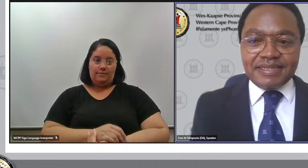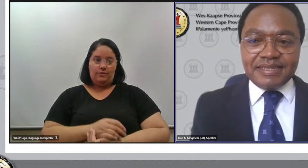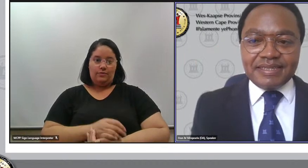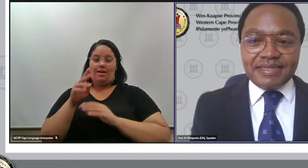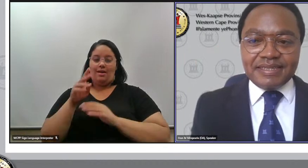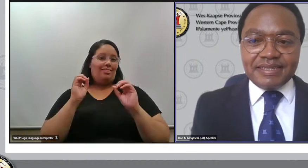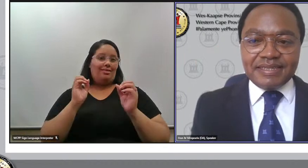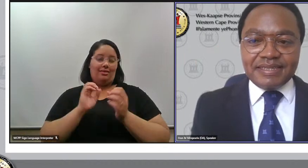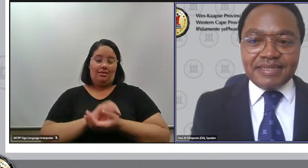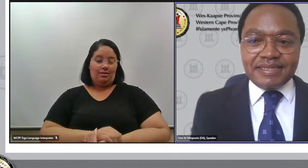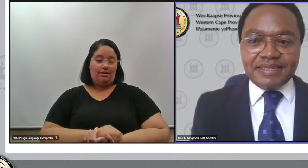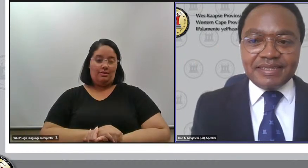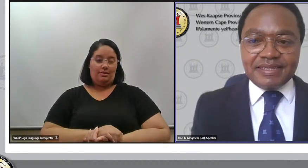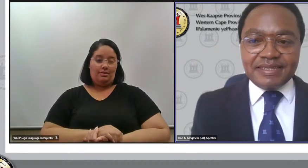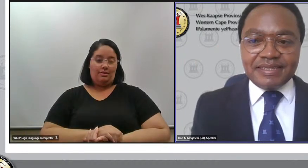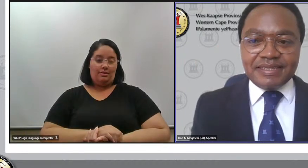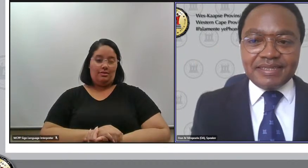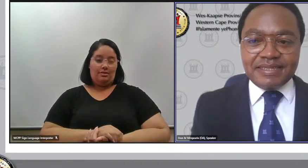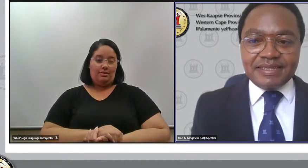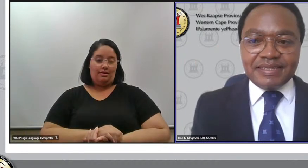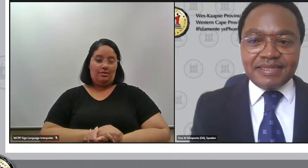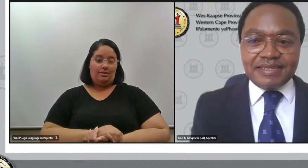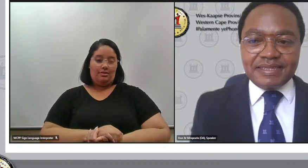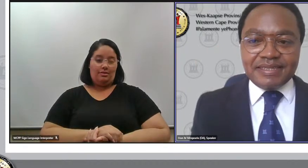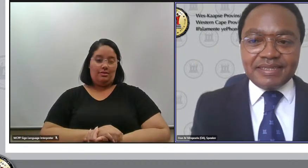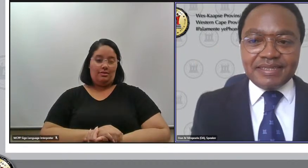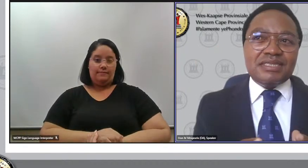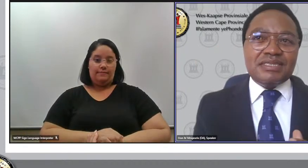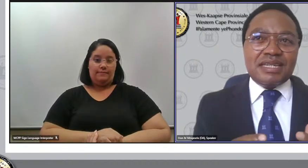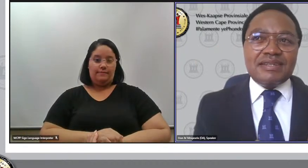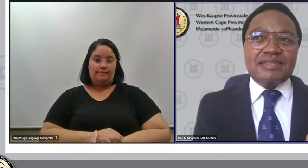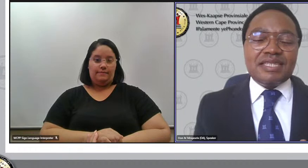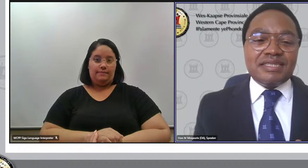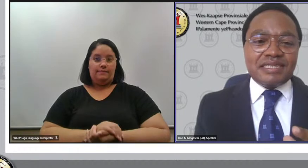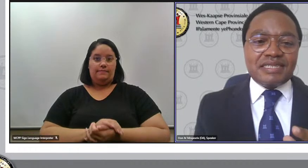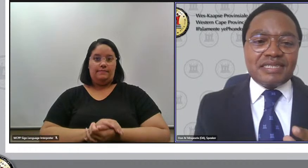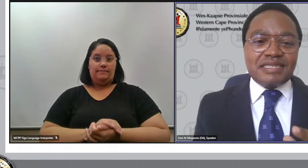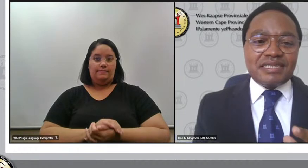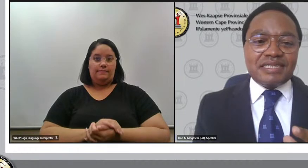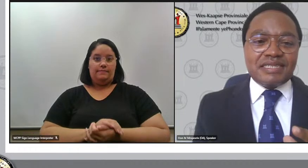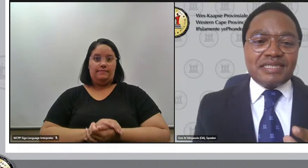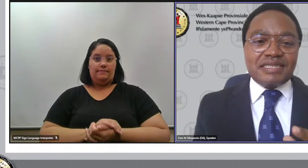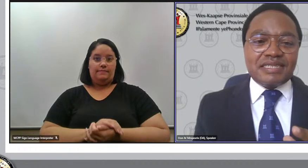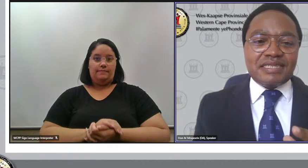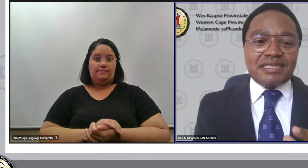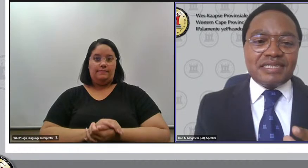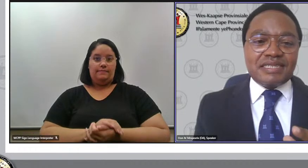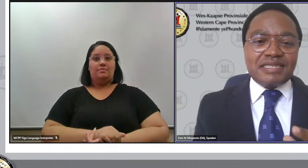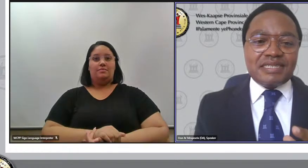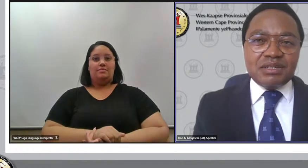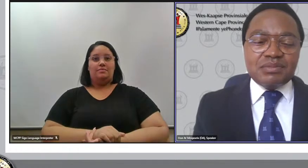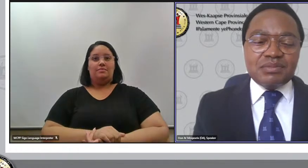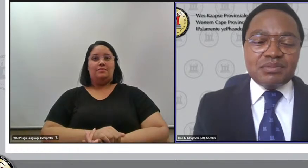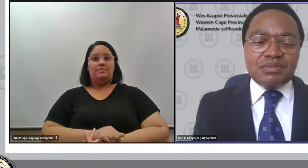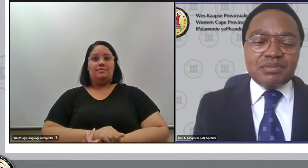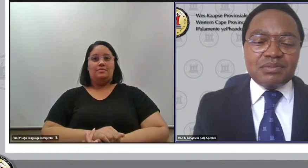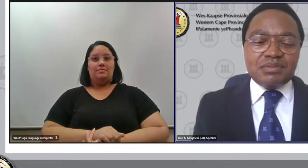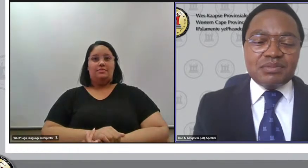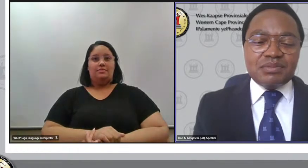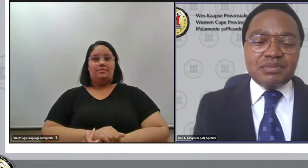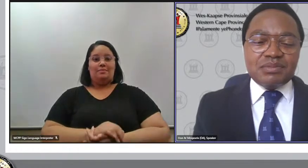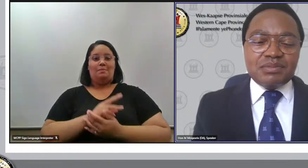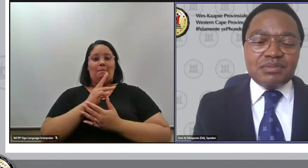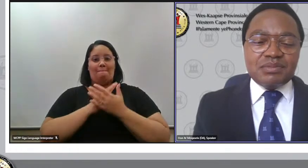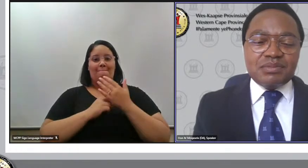cent. And then on the other questions, I think both Honorable